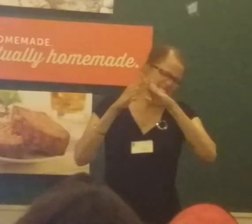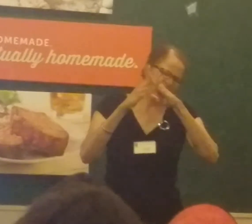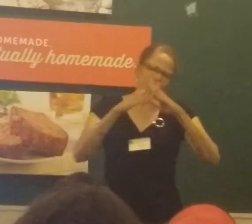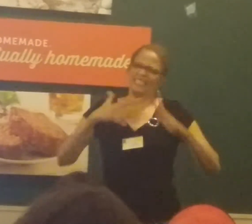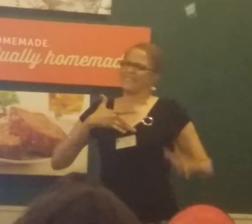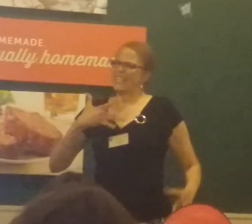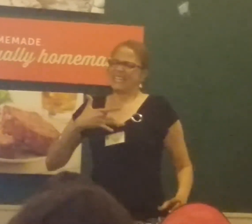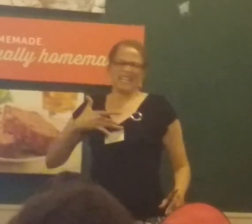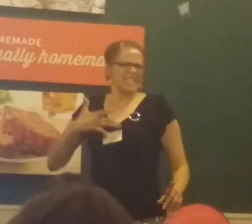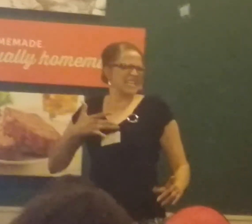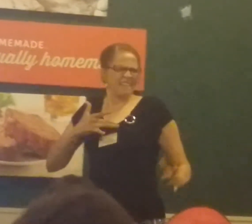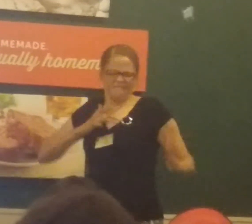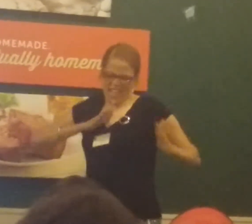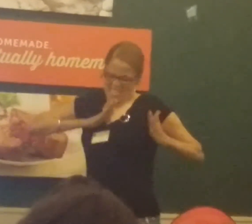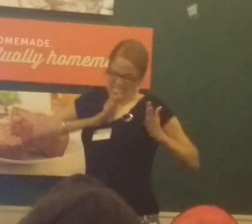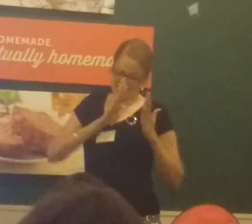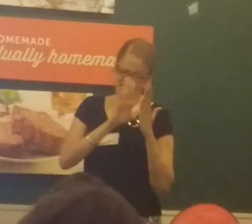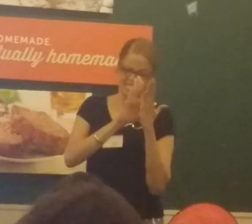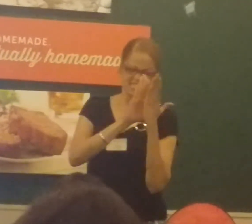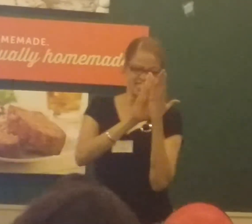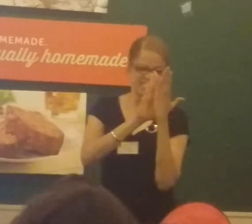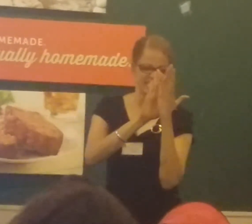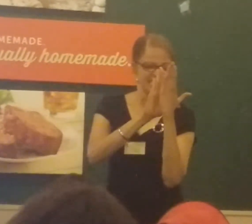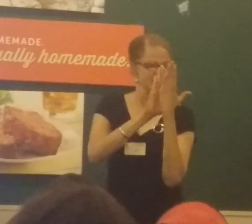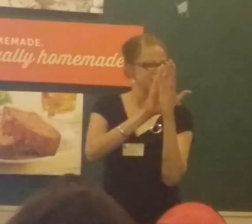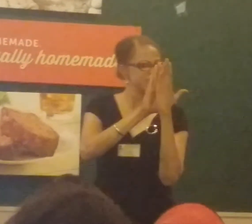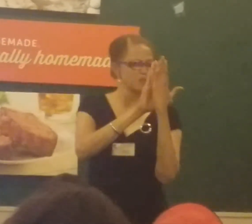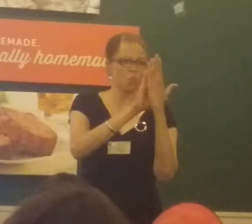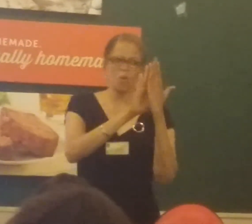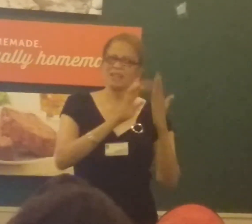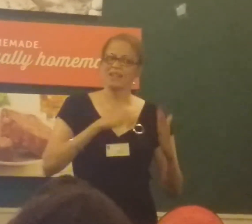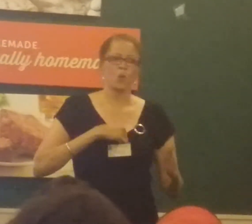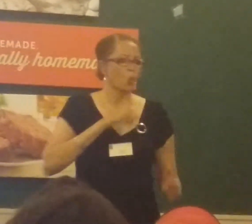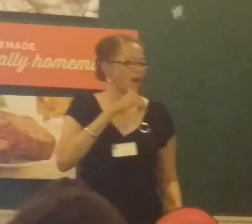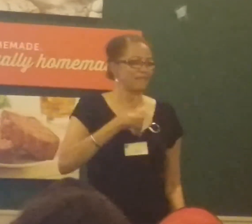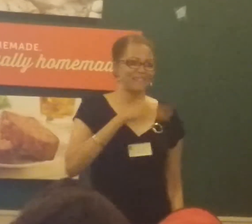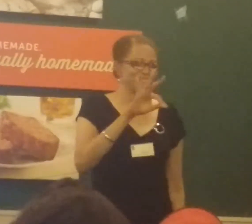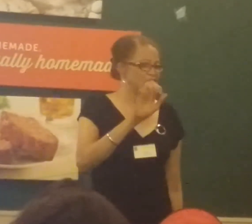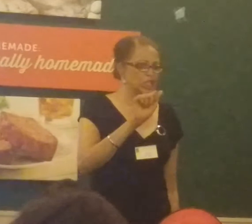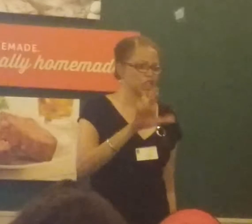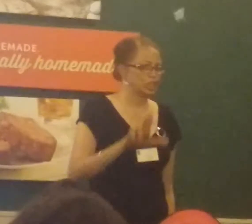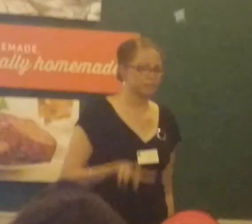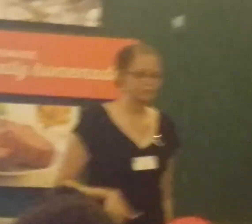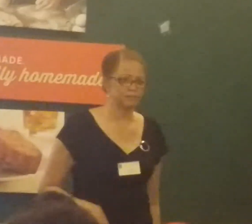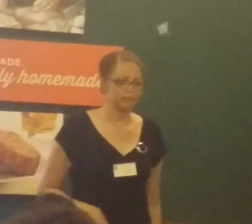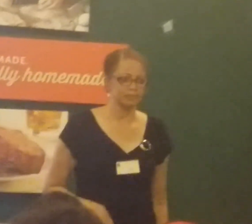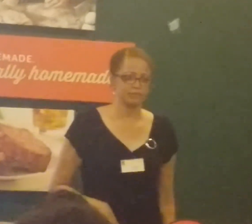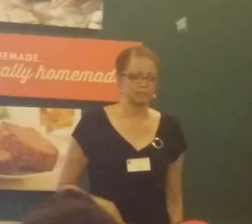the spirit, interceding on her behalf. And we just faced that thing. I didn't have fear.